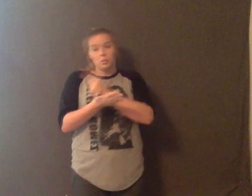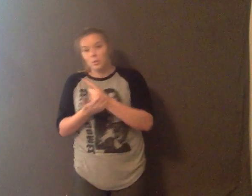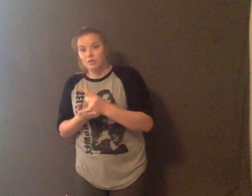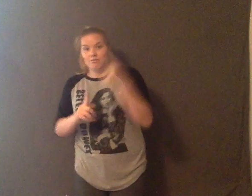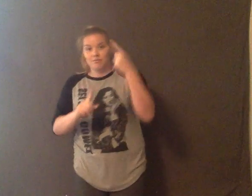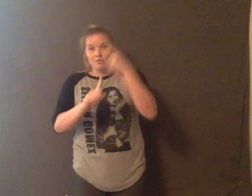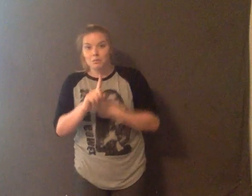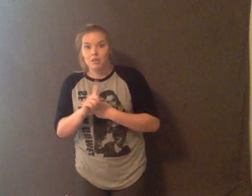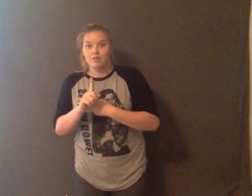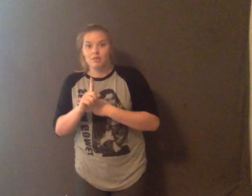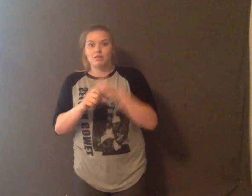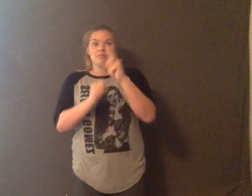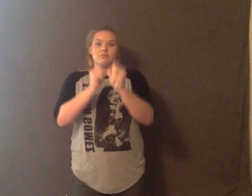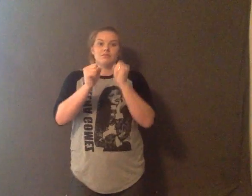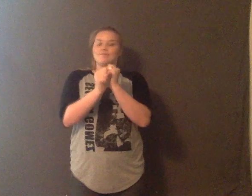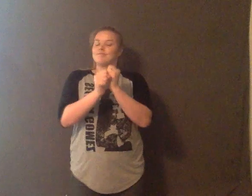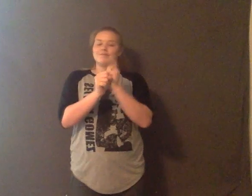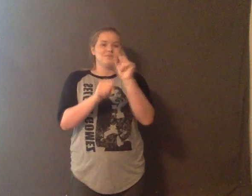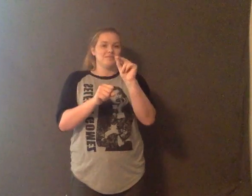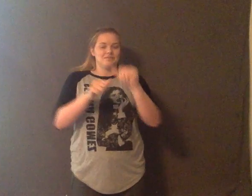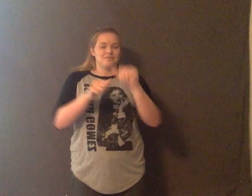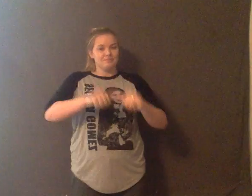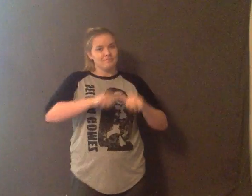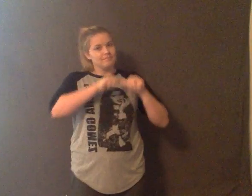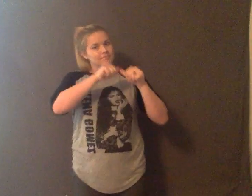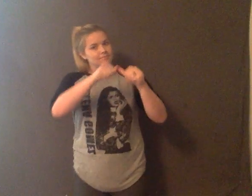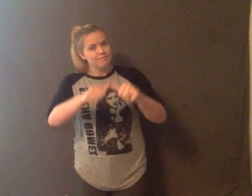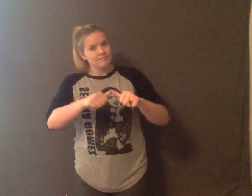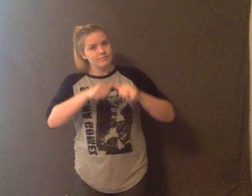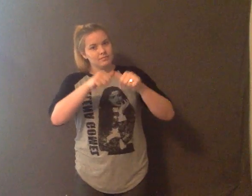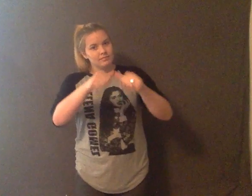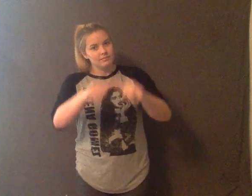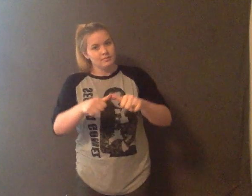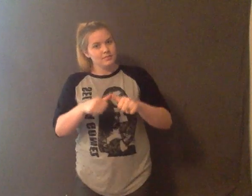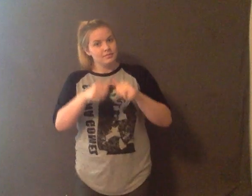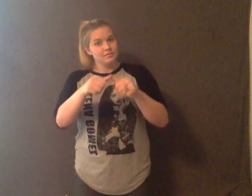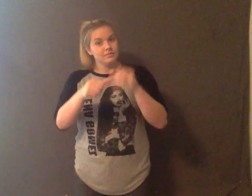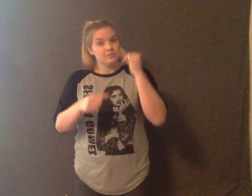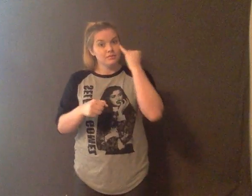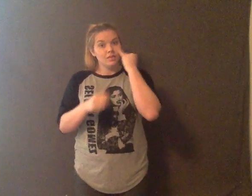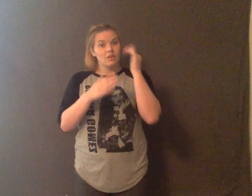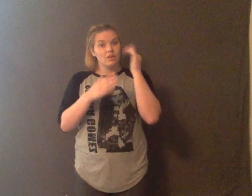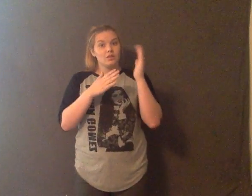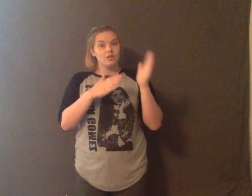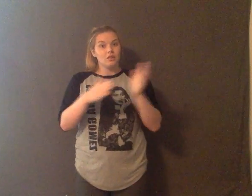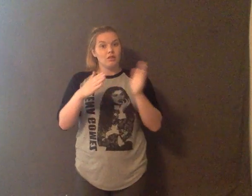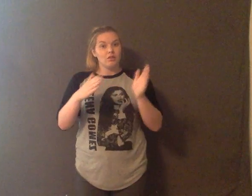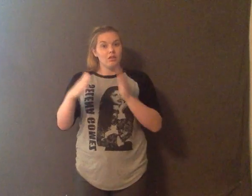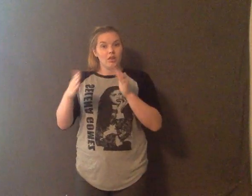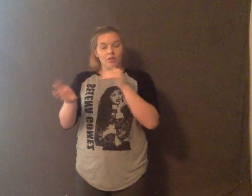drugs forever. You're guaranteed that if you follow your doctor's advice, you'll be sick forever. You'll never get